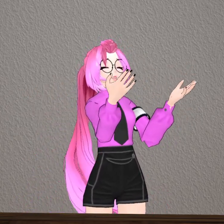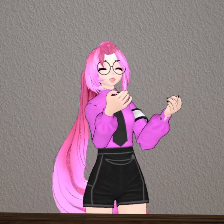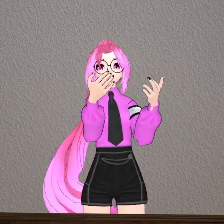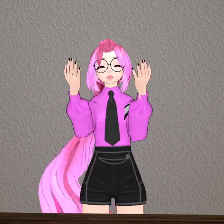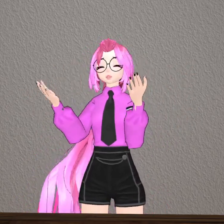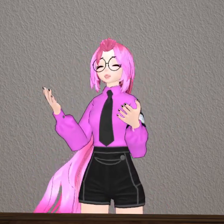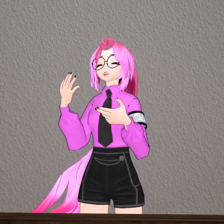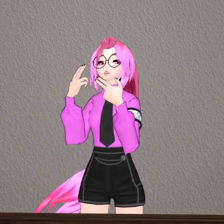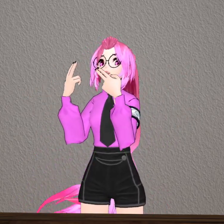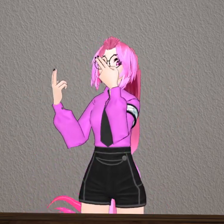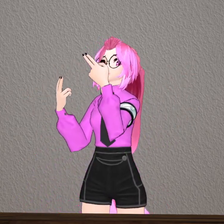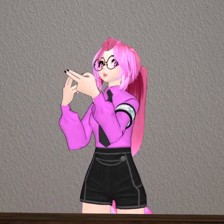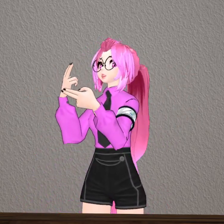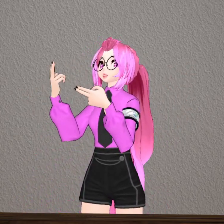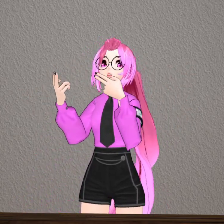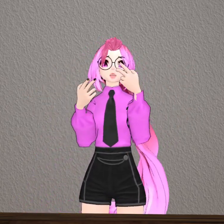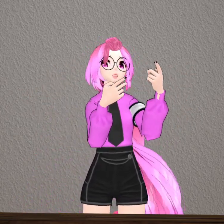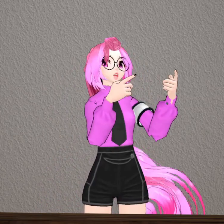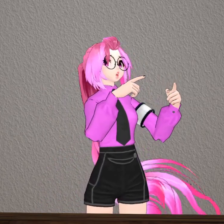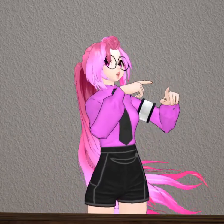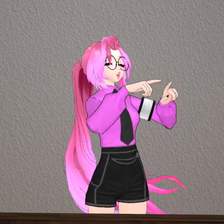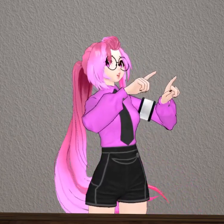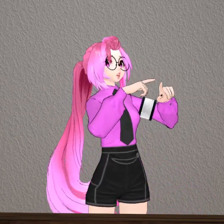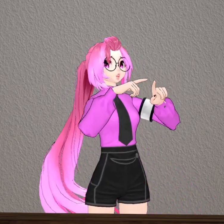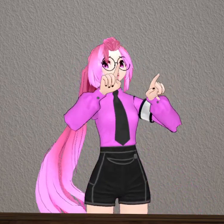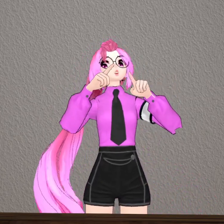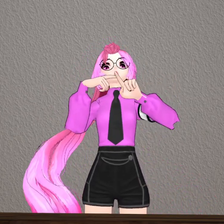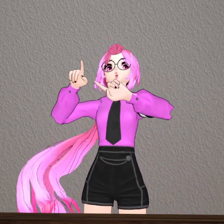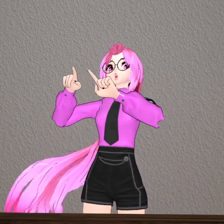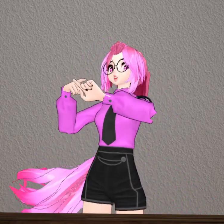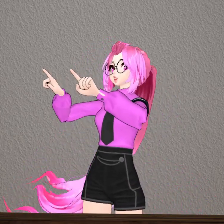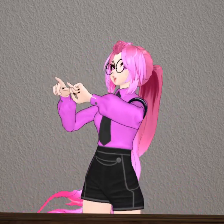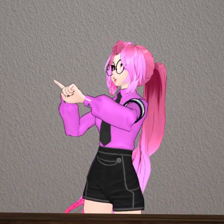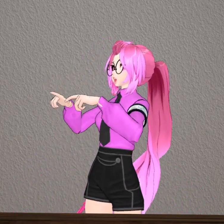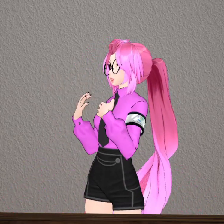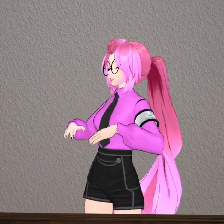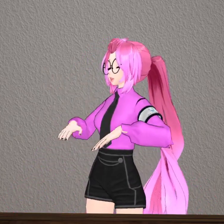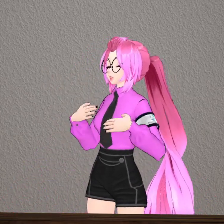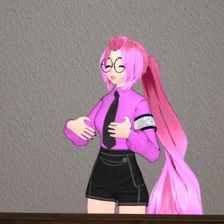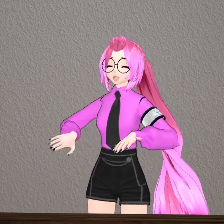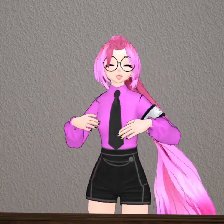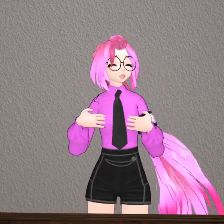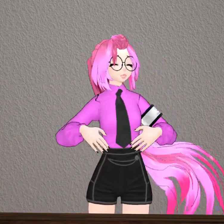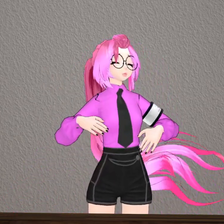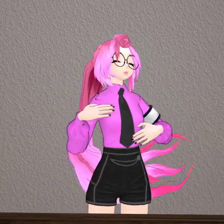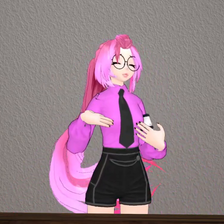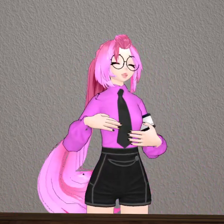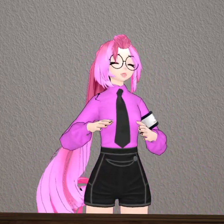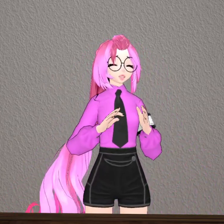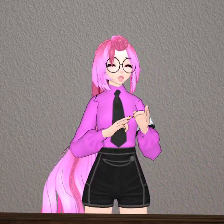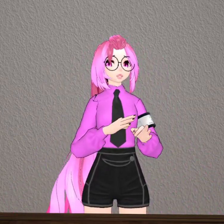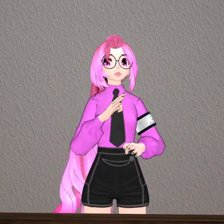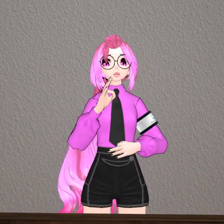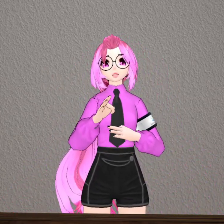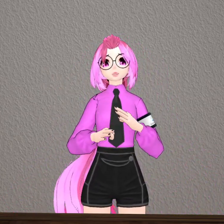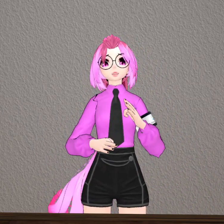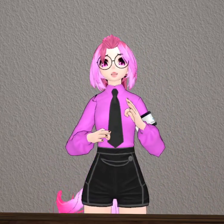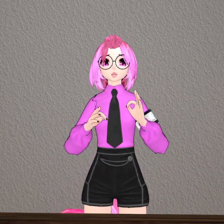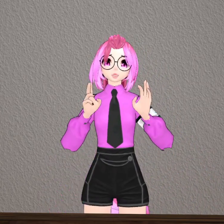many differences. Like when I'm looking at all of your avatars, there's so many different kinds of avatars. So this could also be used in substitution, but